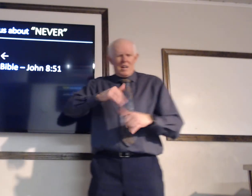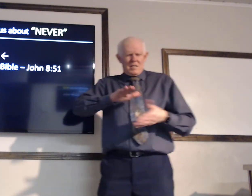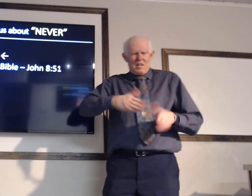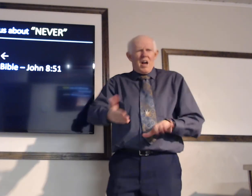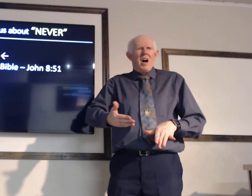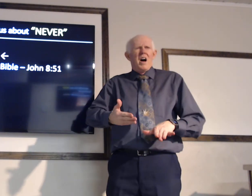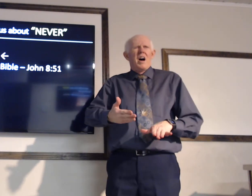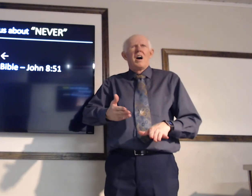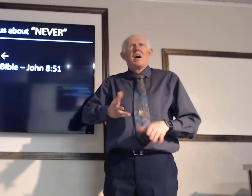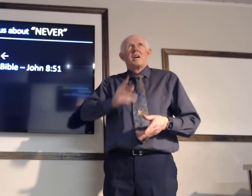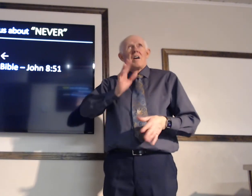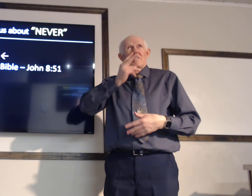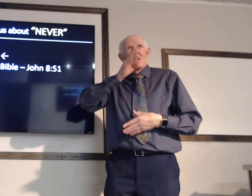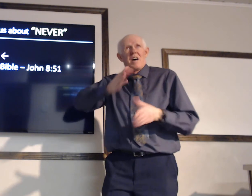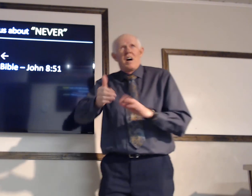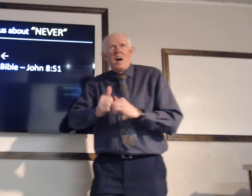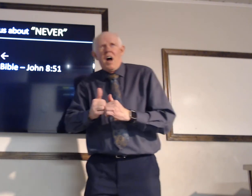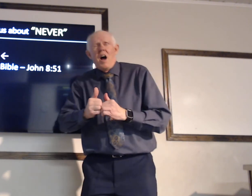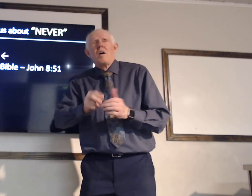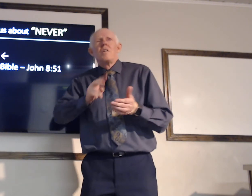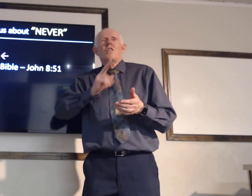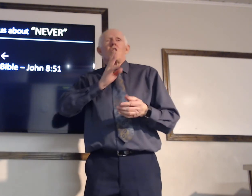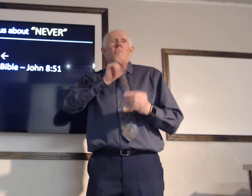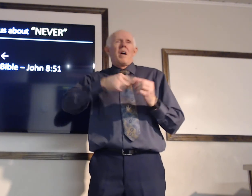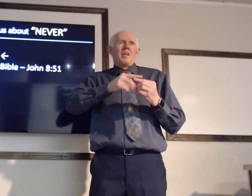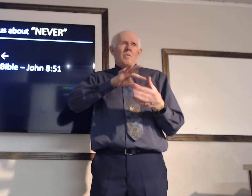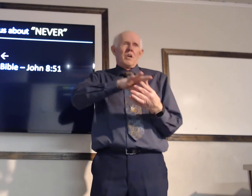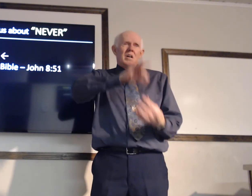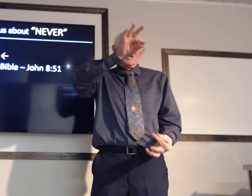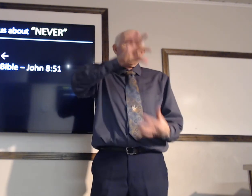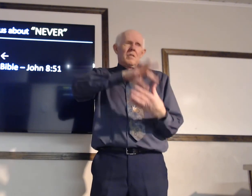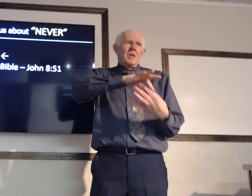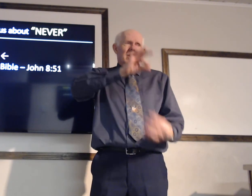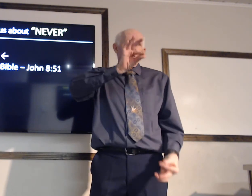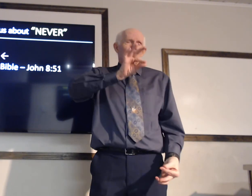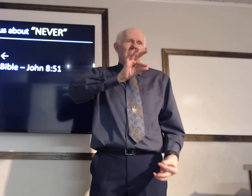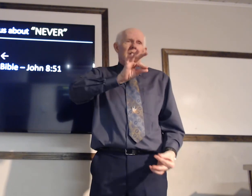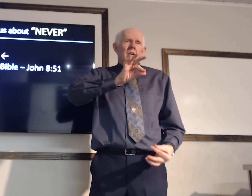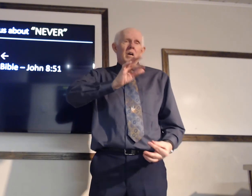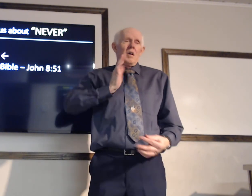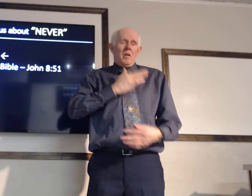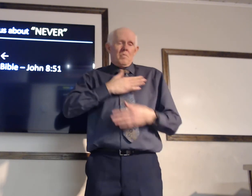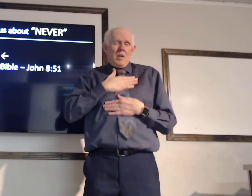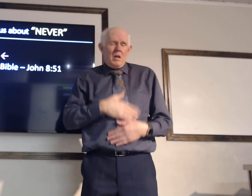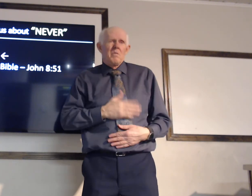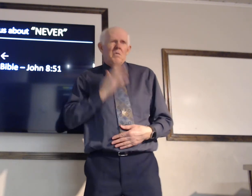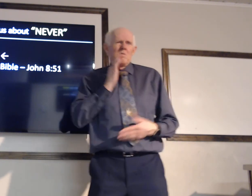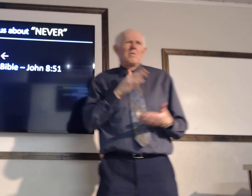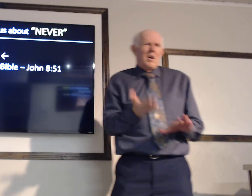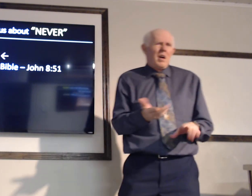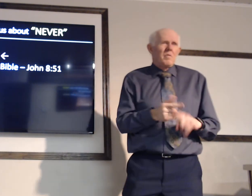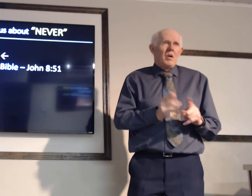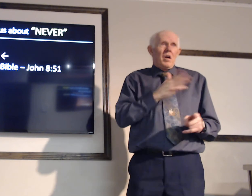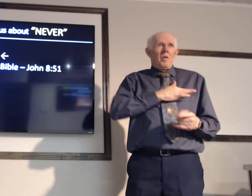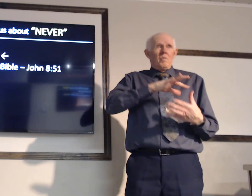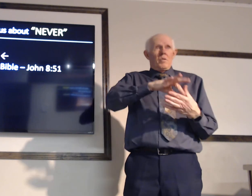That's impossible. We die. We'll never see death. How? Our spirit, our souls will never